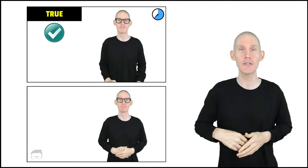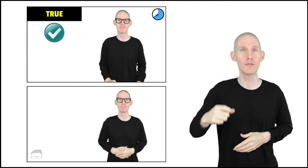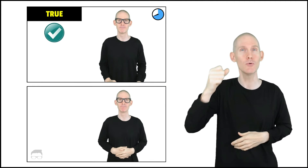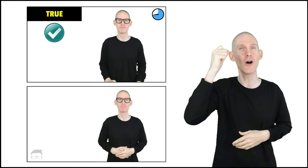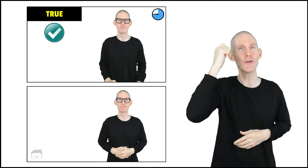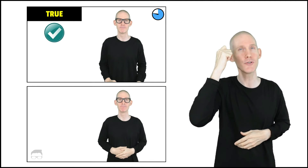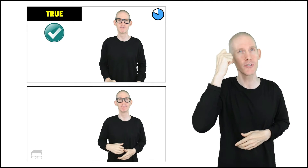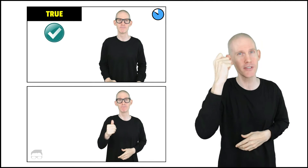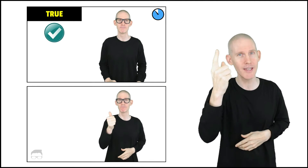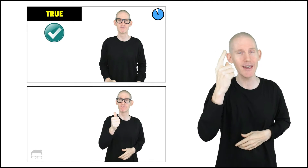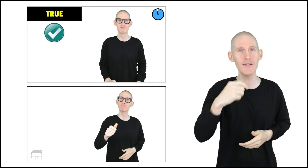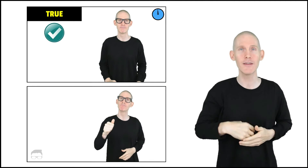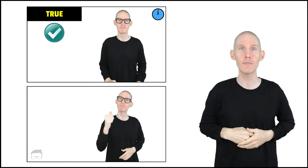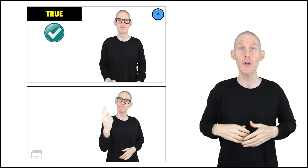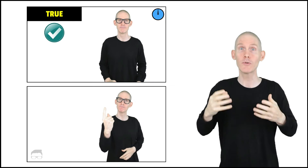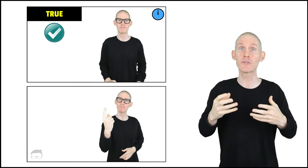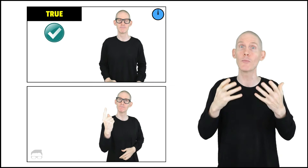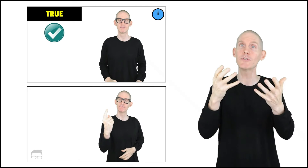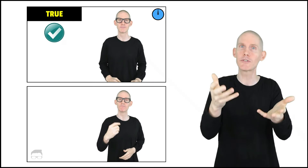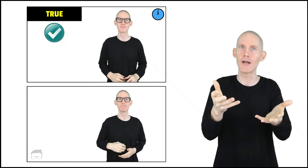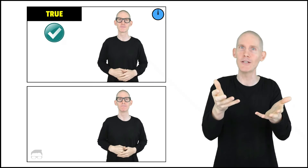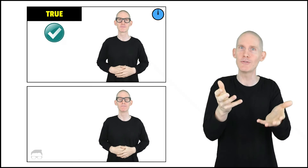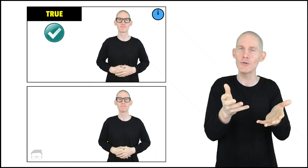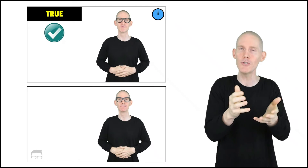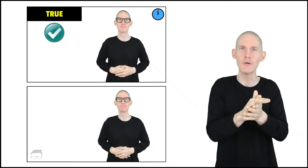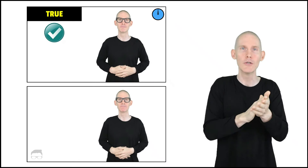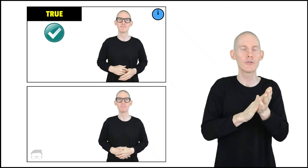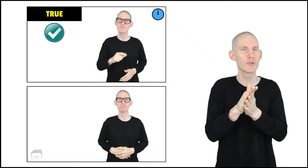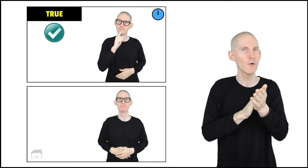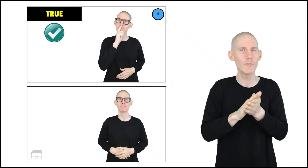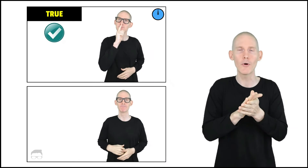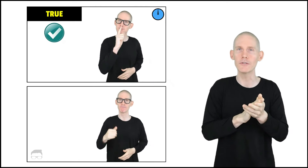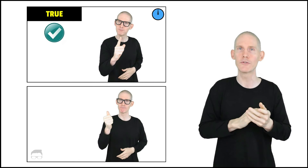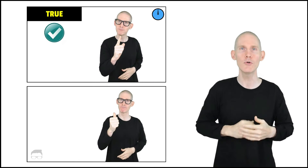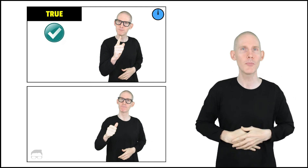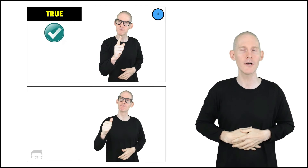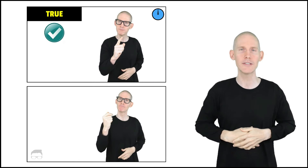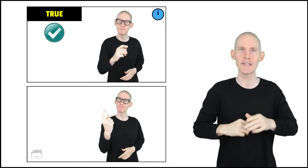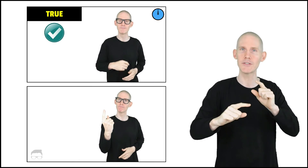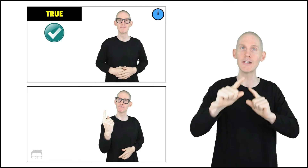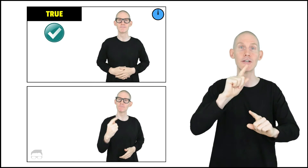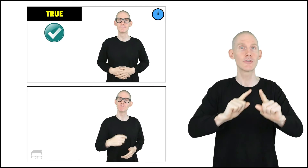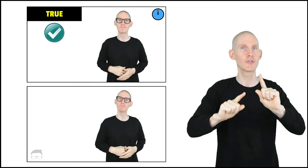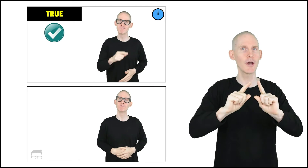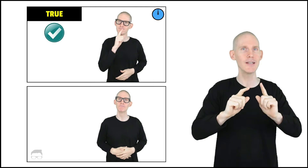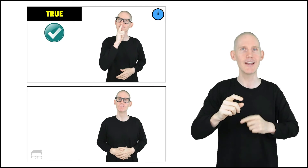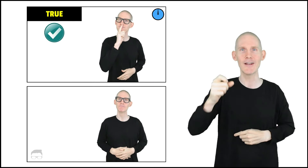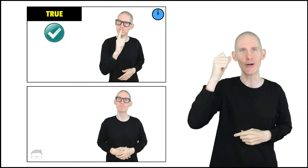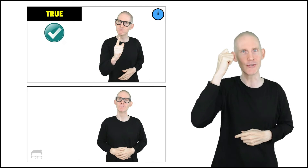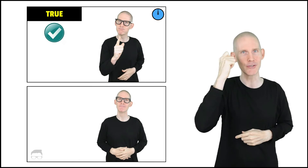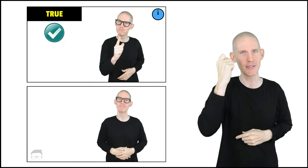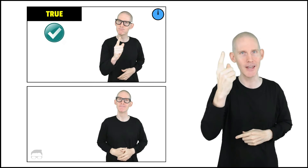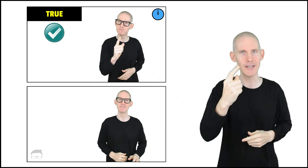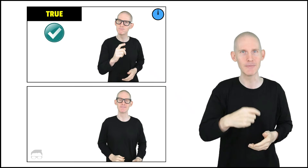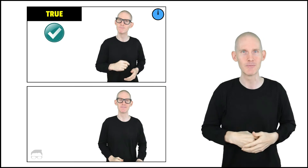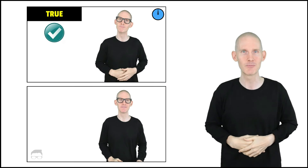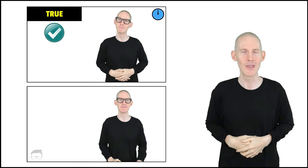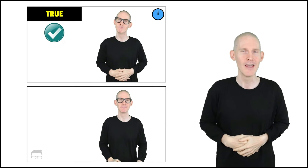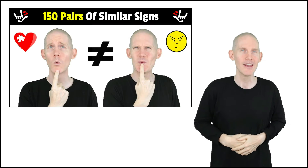to understand them when someone's signing to you. So important, two-part testing, signing and understanding. Now,